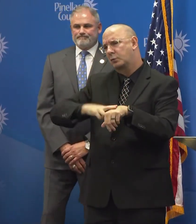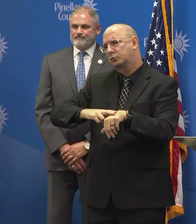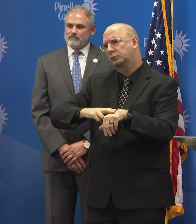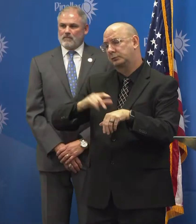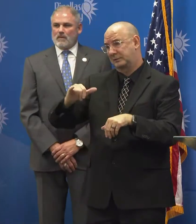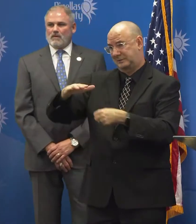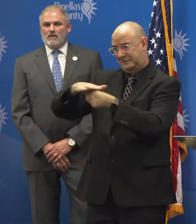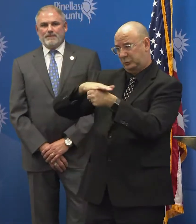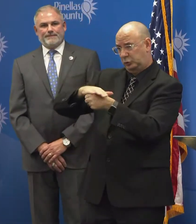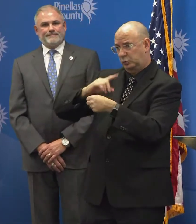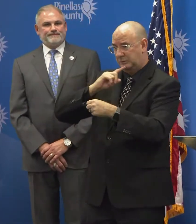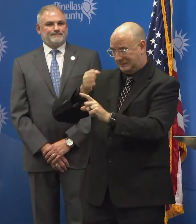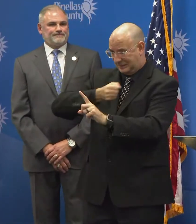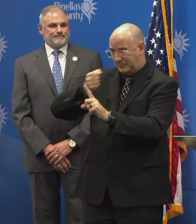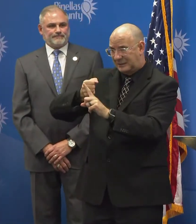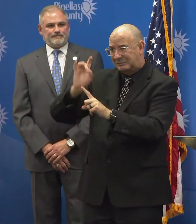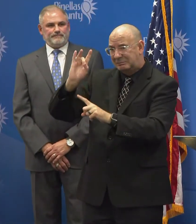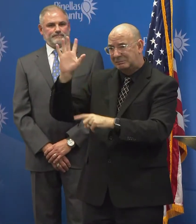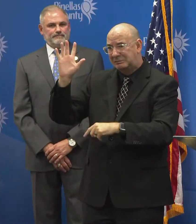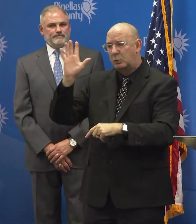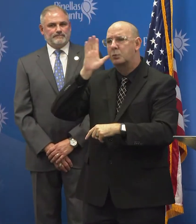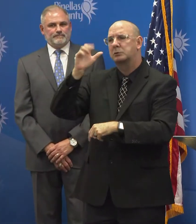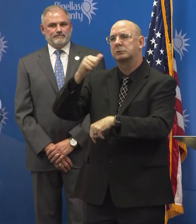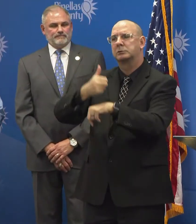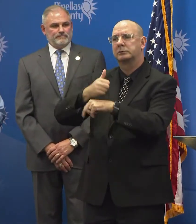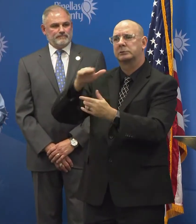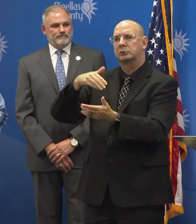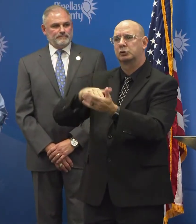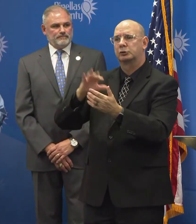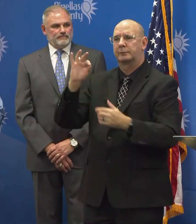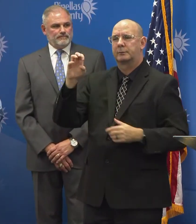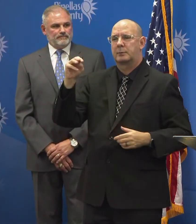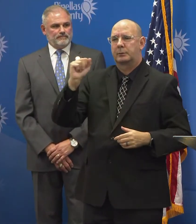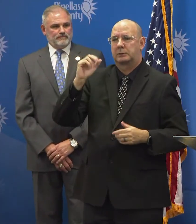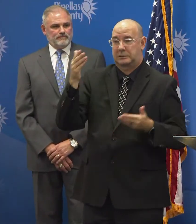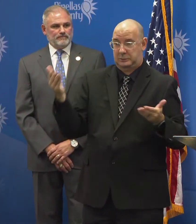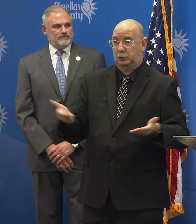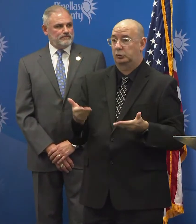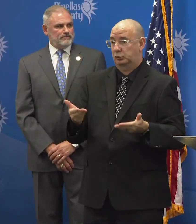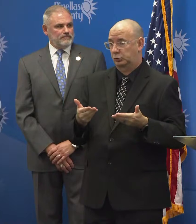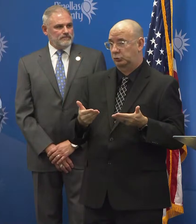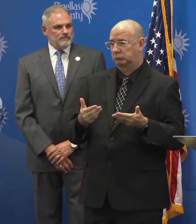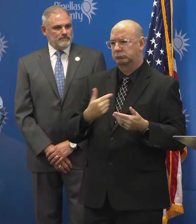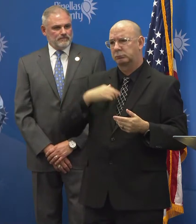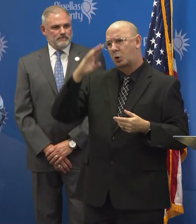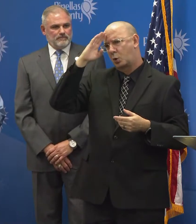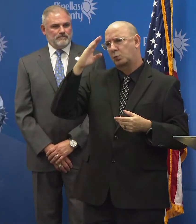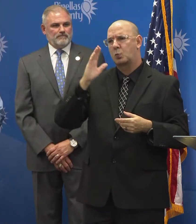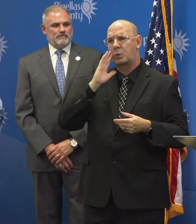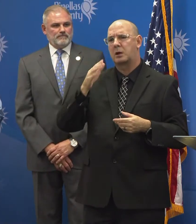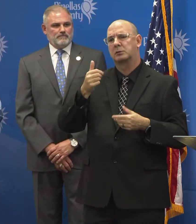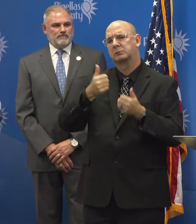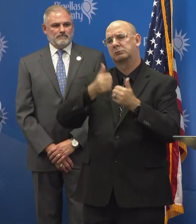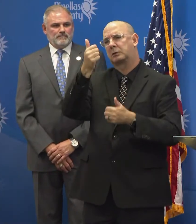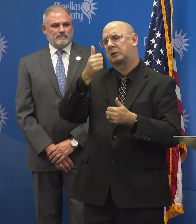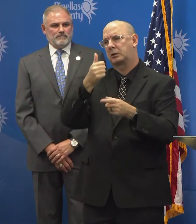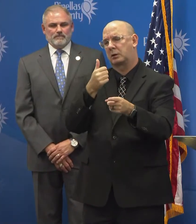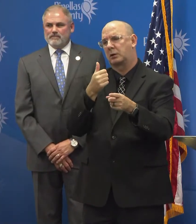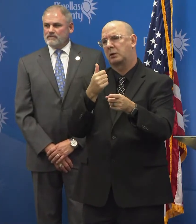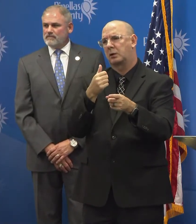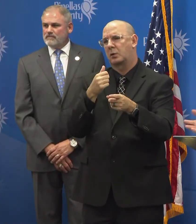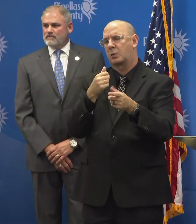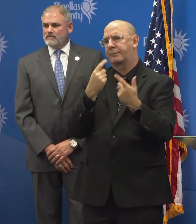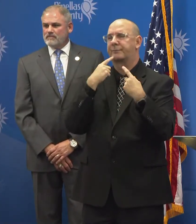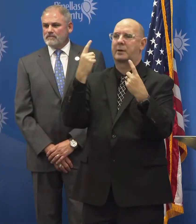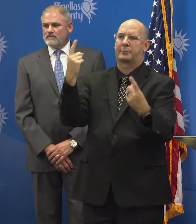area. I would imagine that the CFO, knowing him, would want to have people there like he has in past storms to help with things like